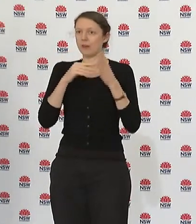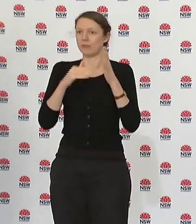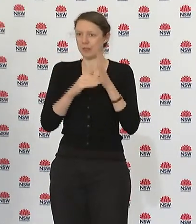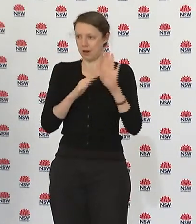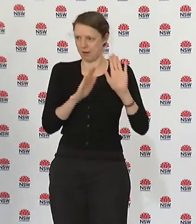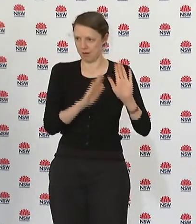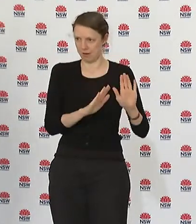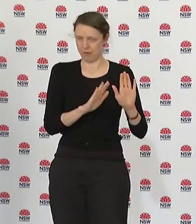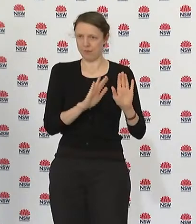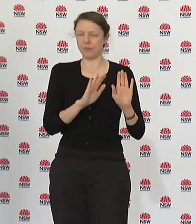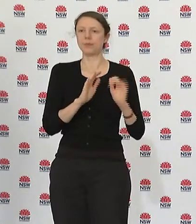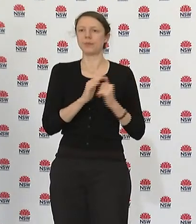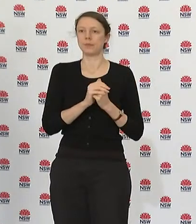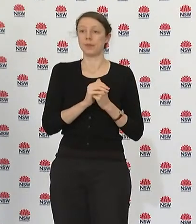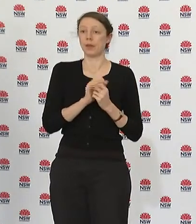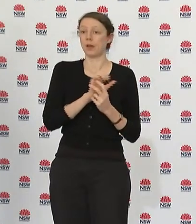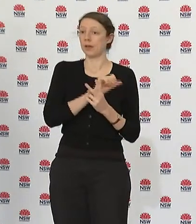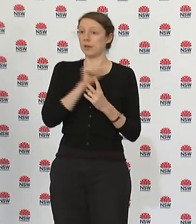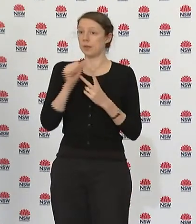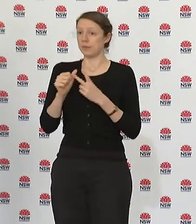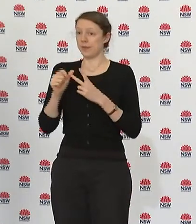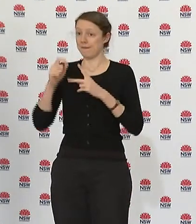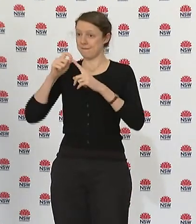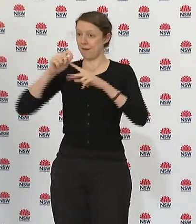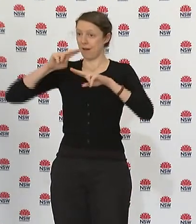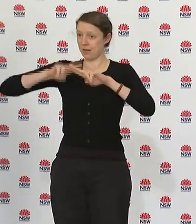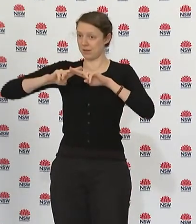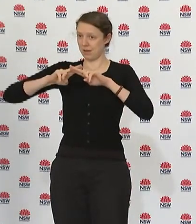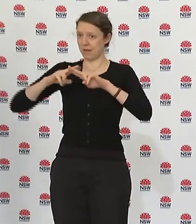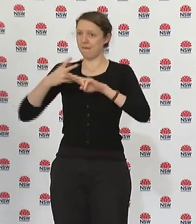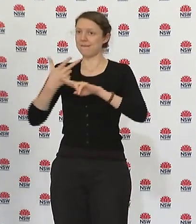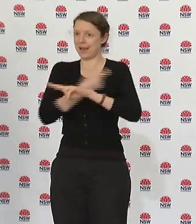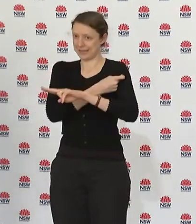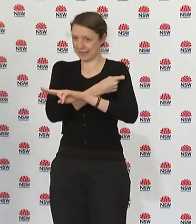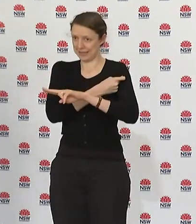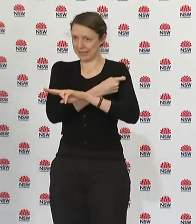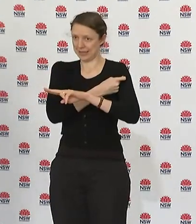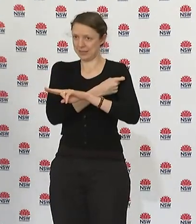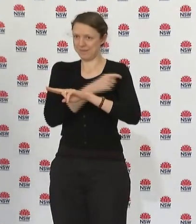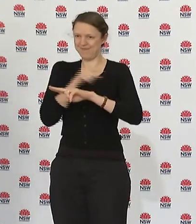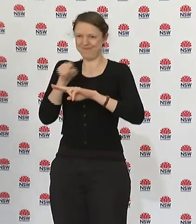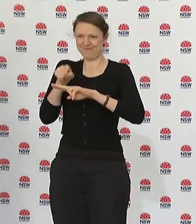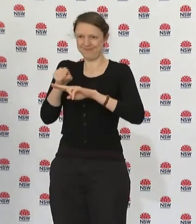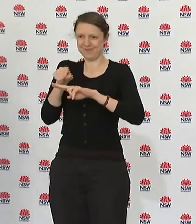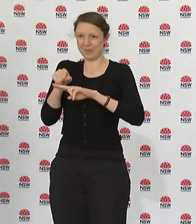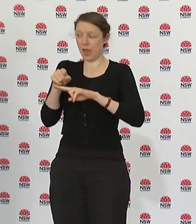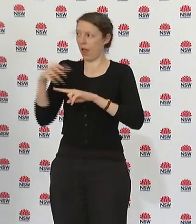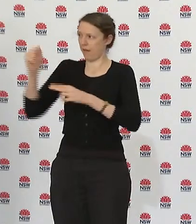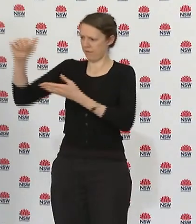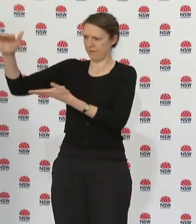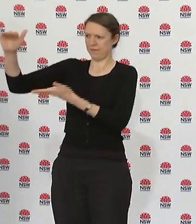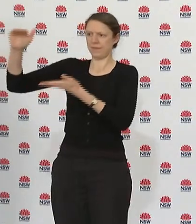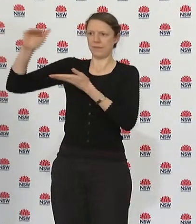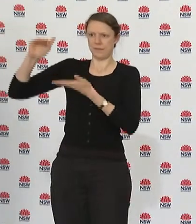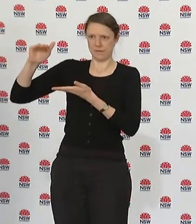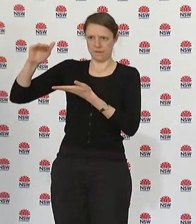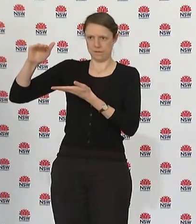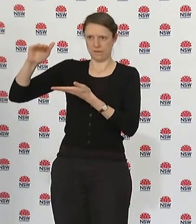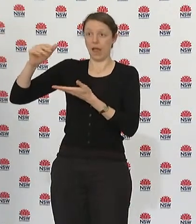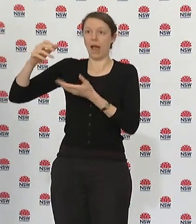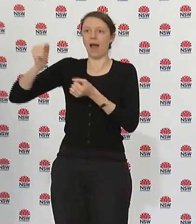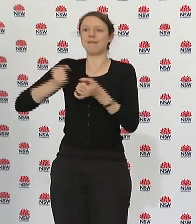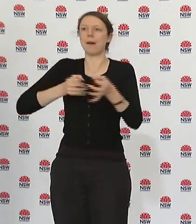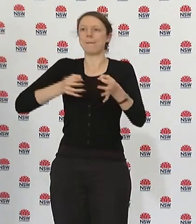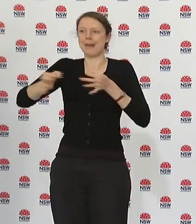Pfizer, we already had a plan given the Pfizer that we have available, to make sure that we provide it